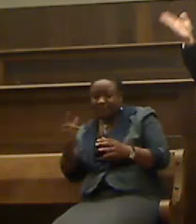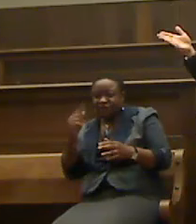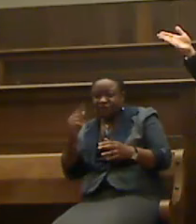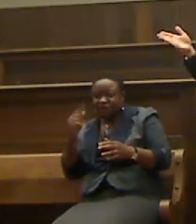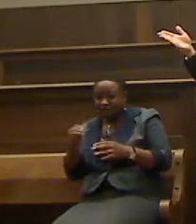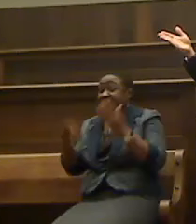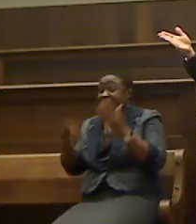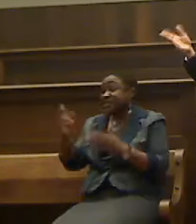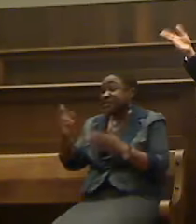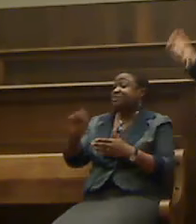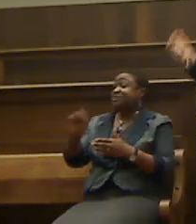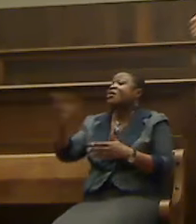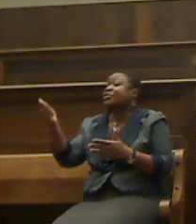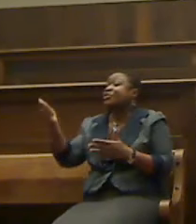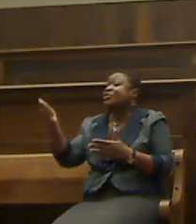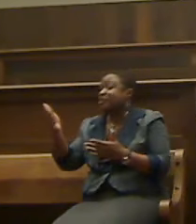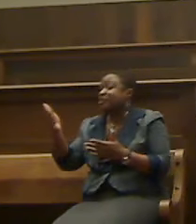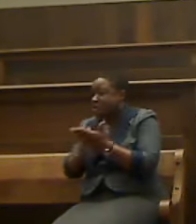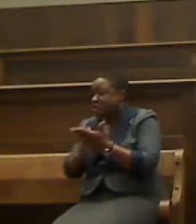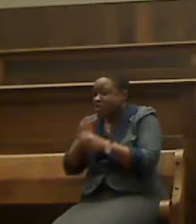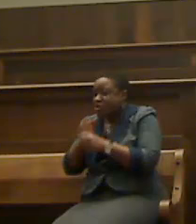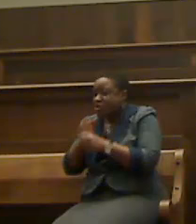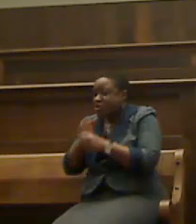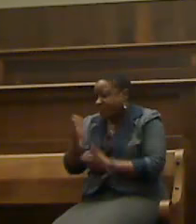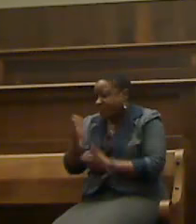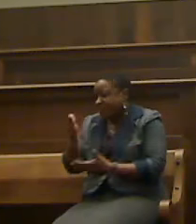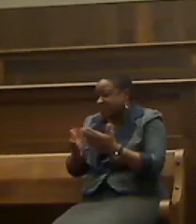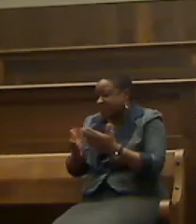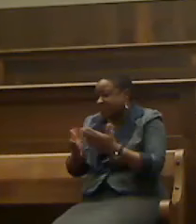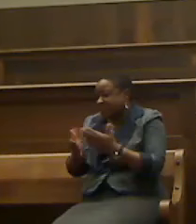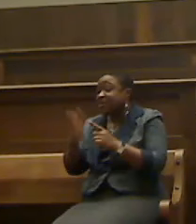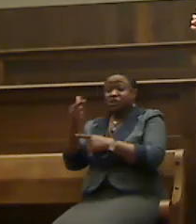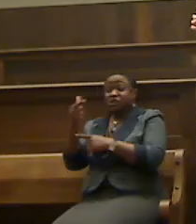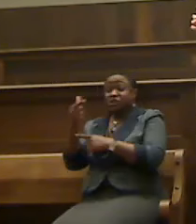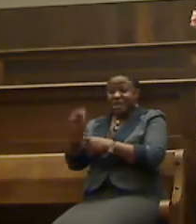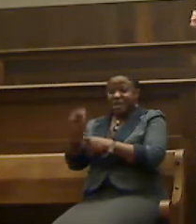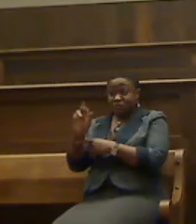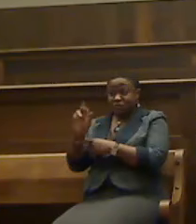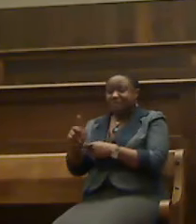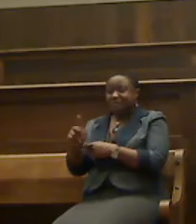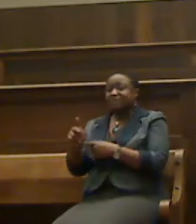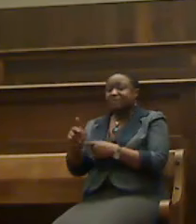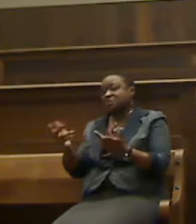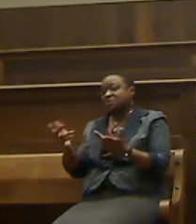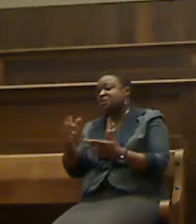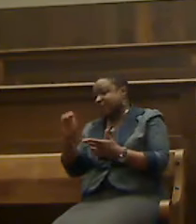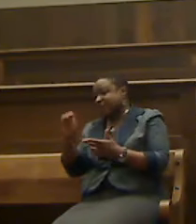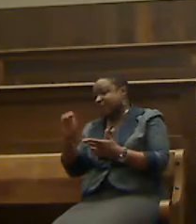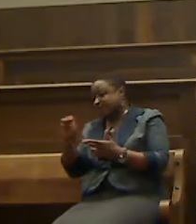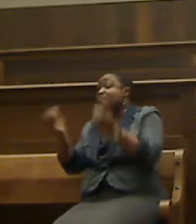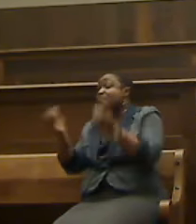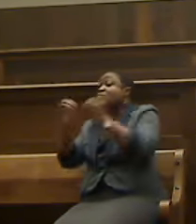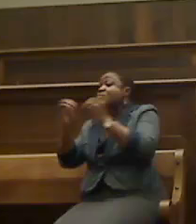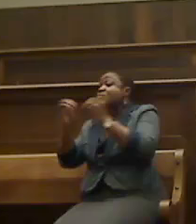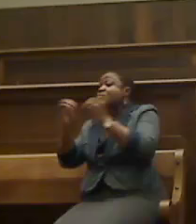fructose corn syrup that make that particularly dangerous, but in terms of the GM risk, the GM is riskier